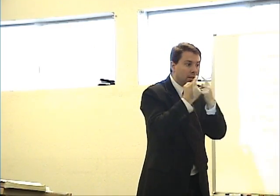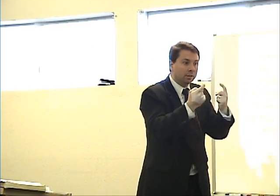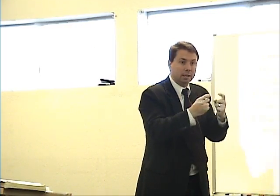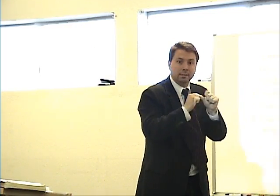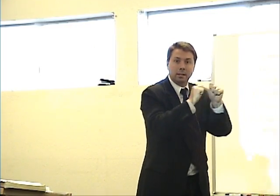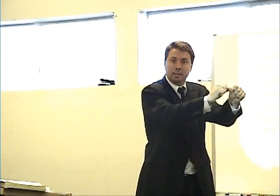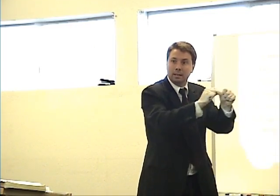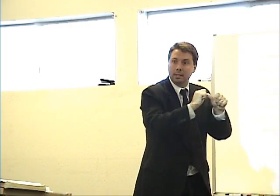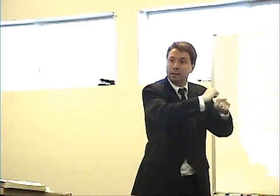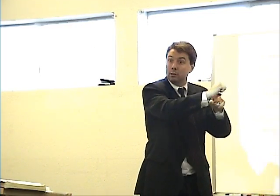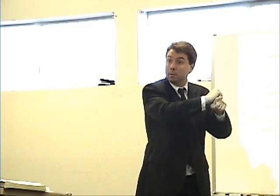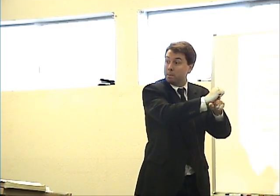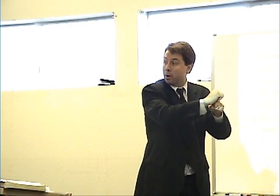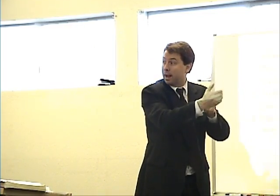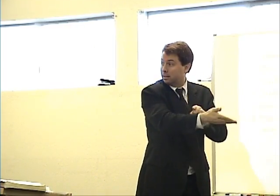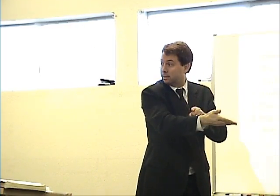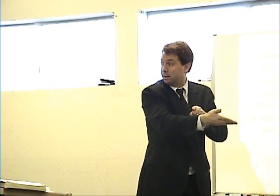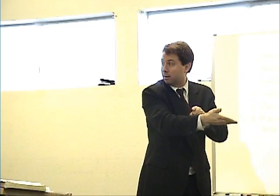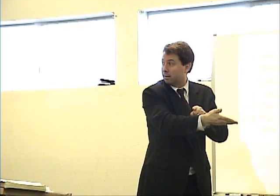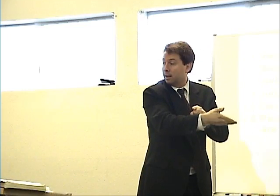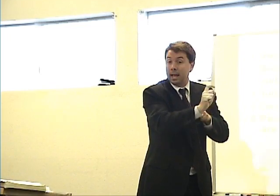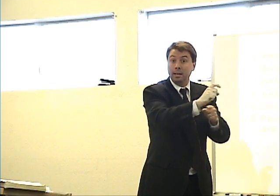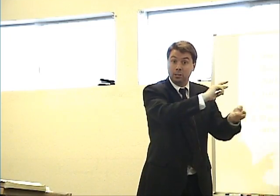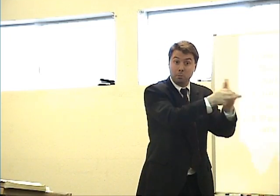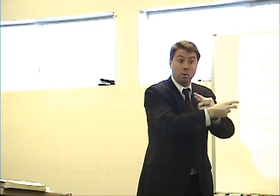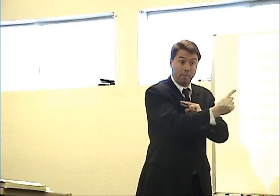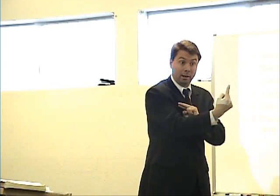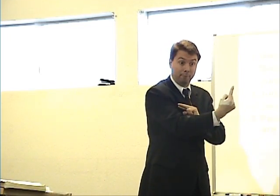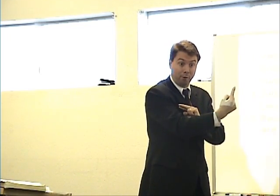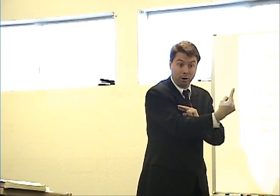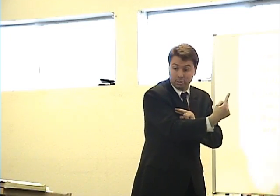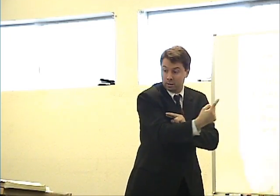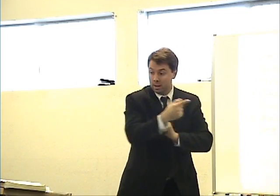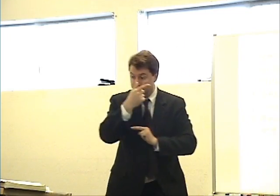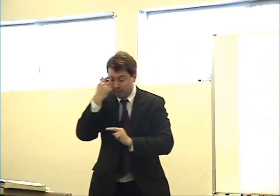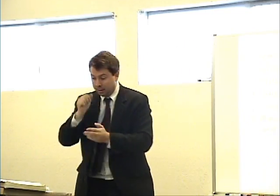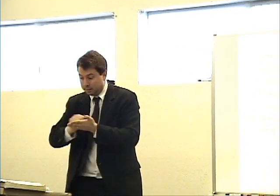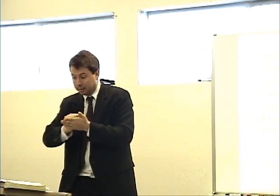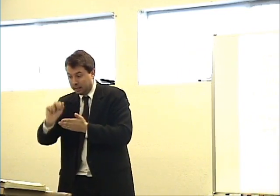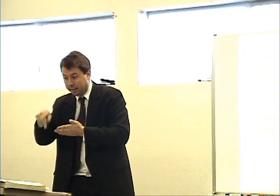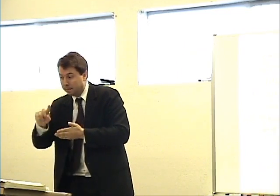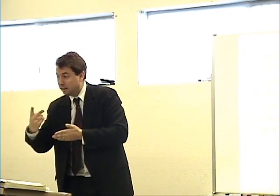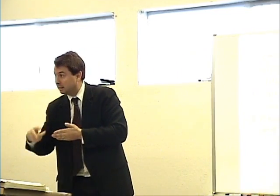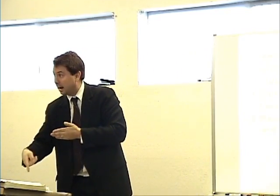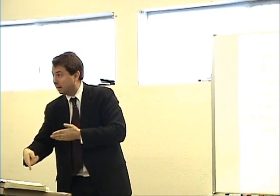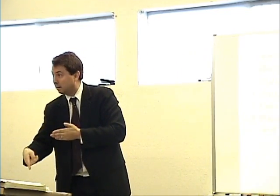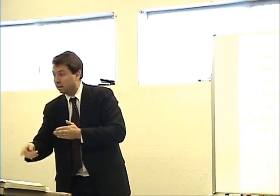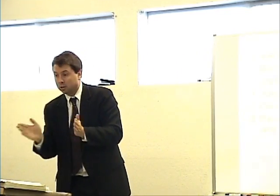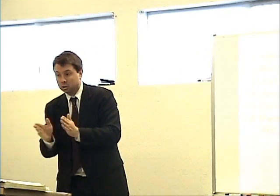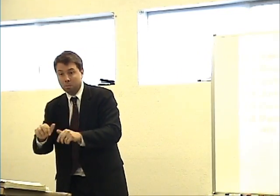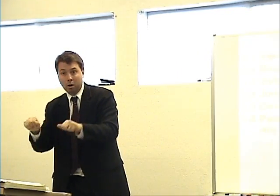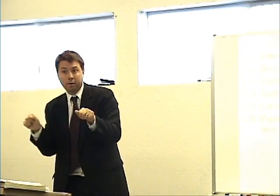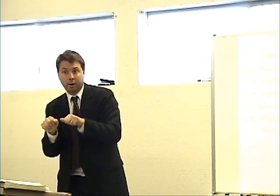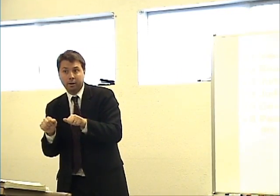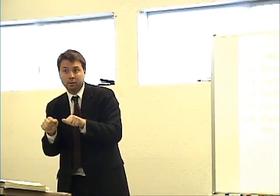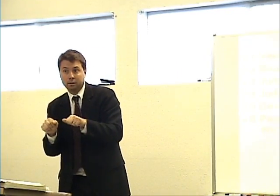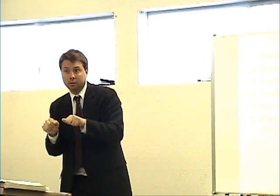of sins that is continuing to be practiced here and needs to be repented first because clean up the second, the smaller areas.